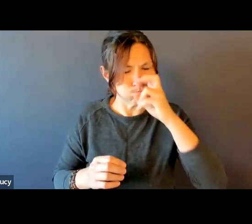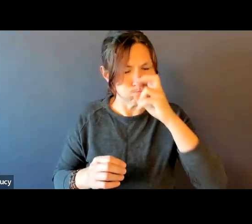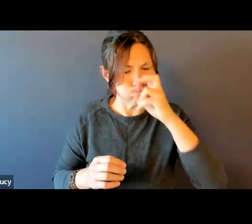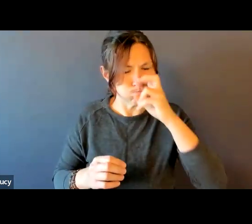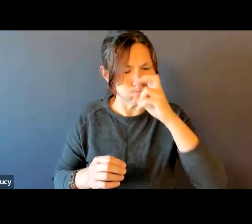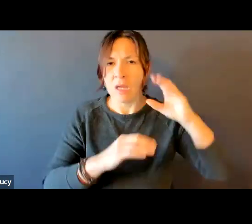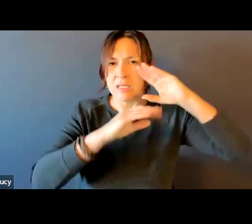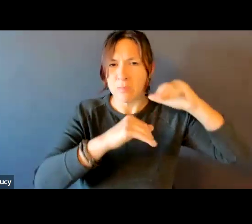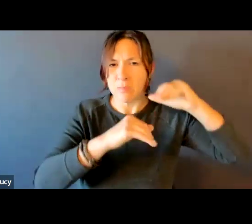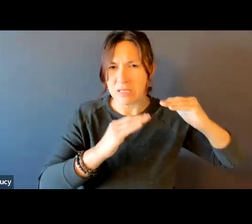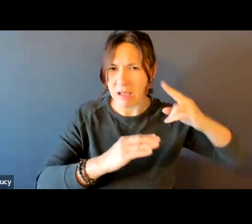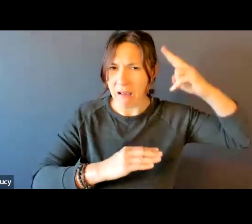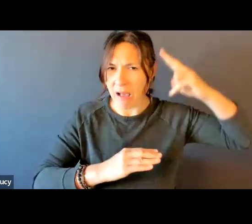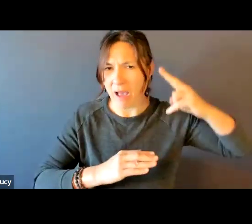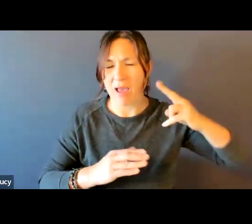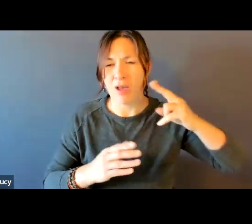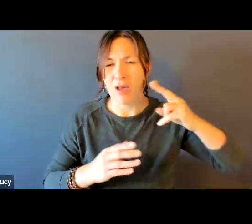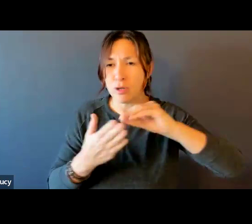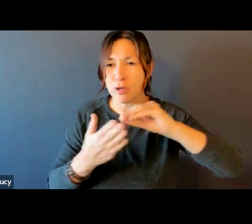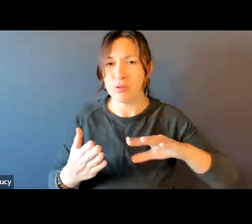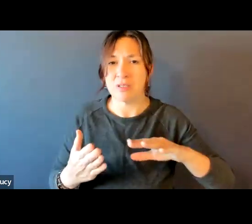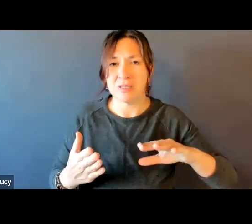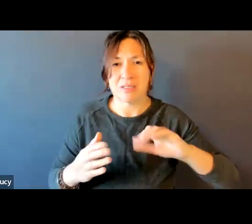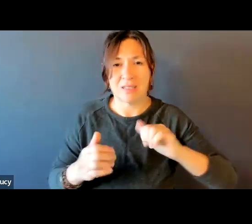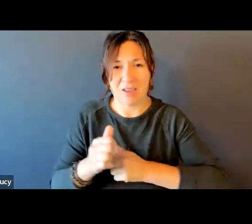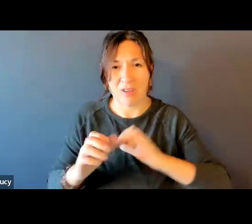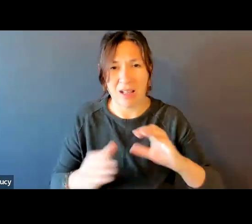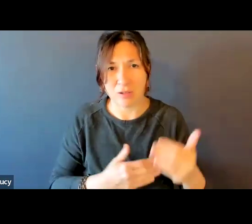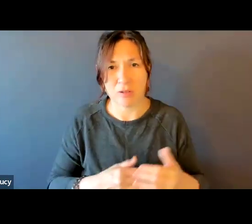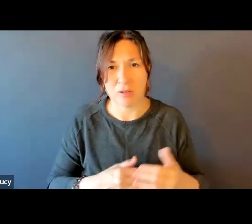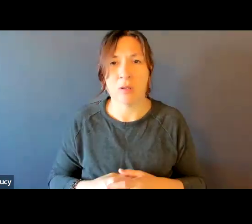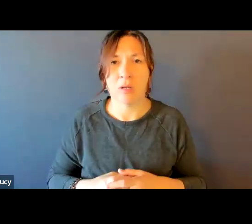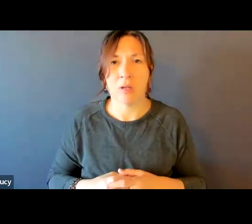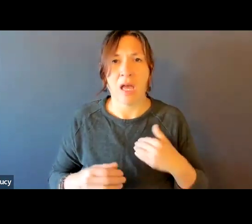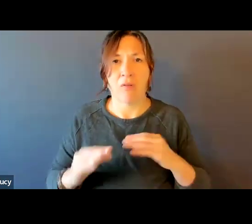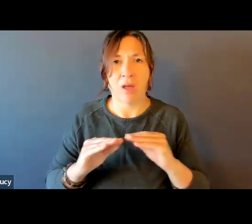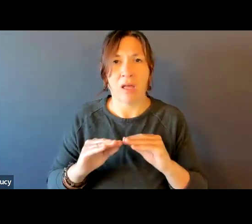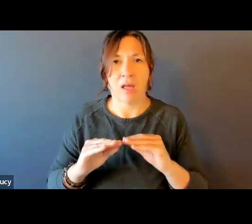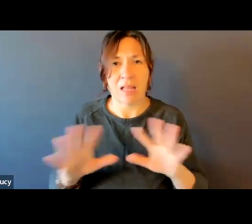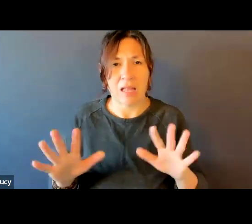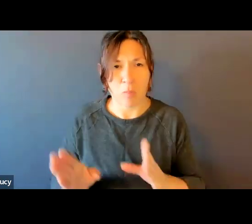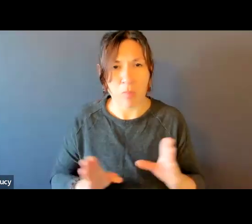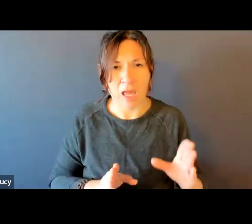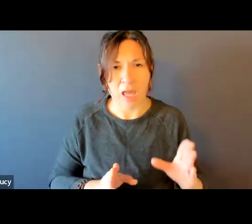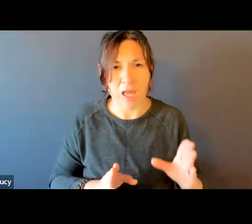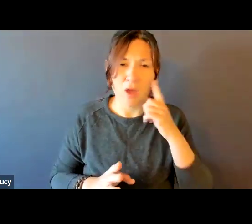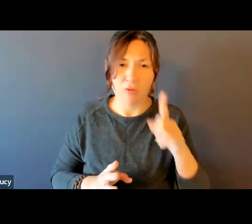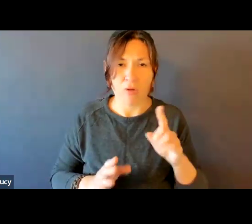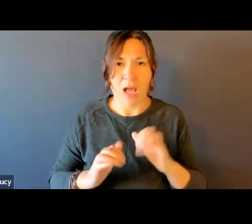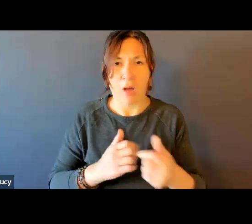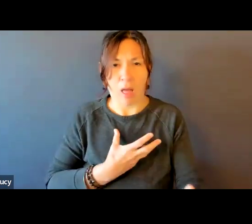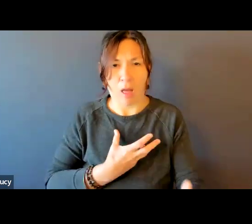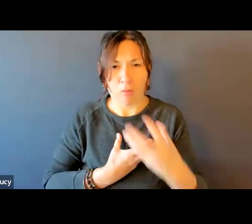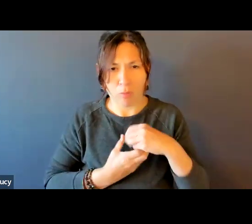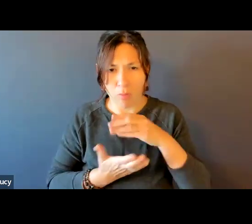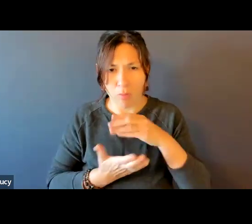every classroom. We have a clear plan of lesson internalization and a weekly schedule for observation and feedback to push